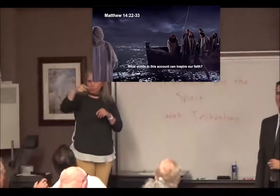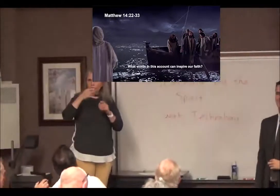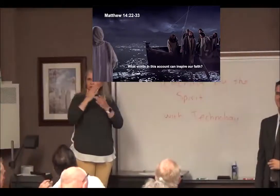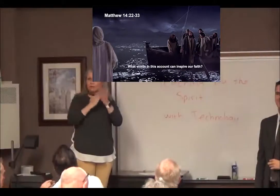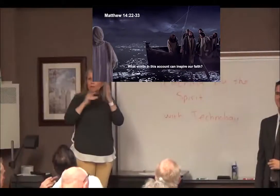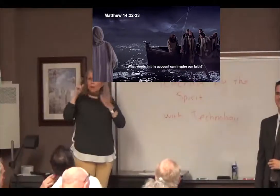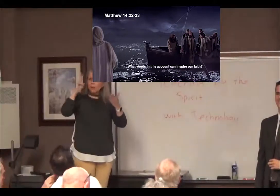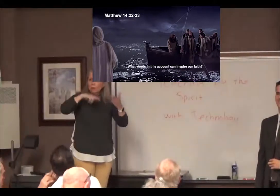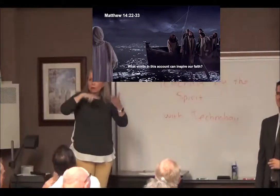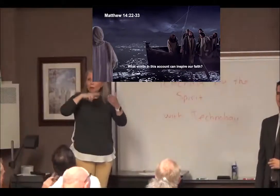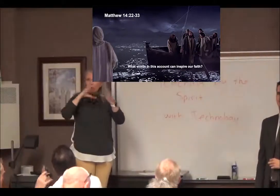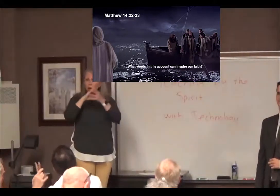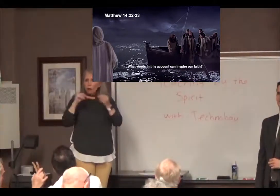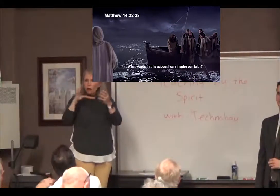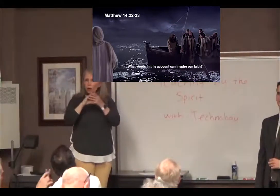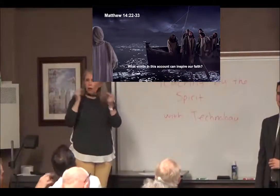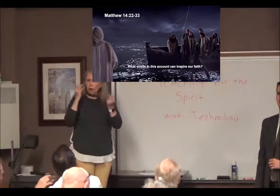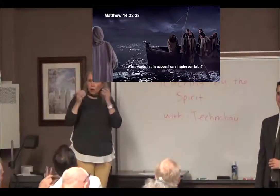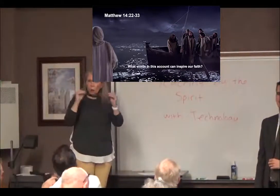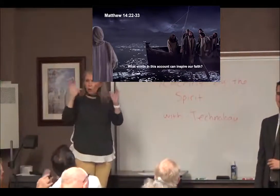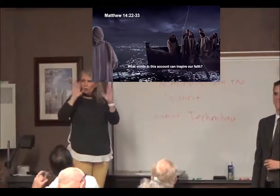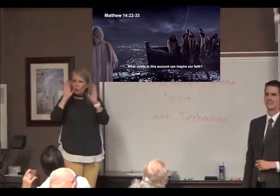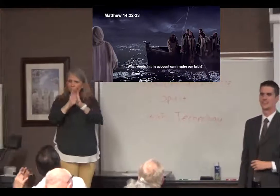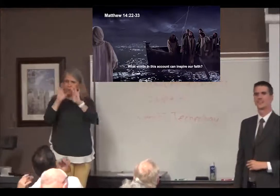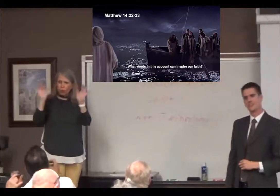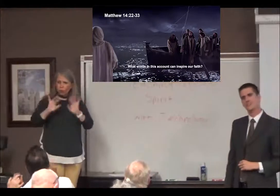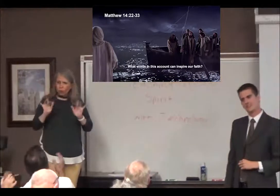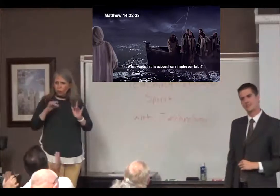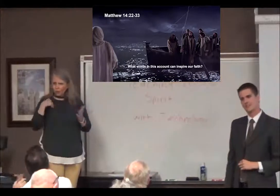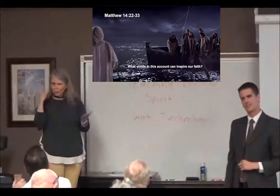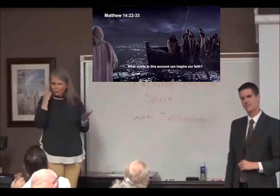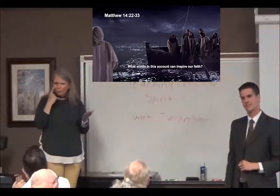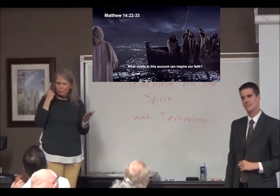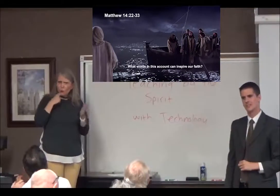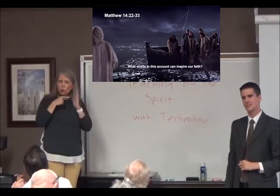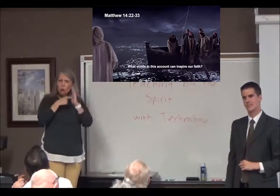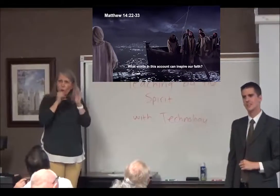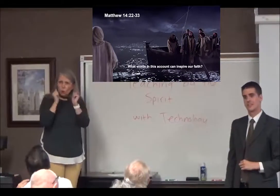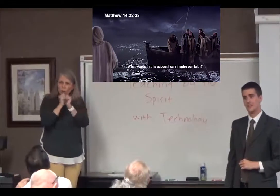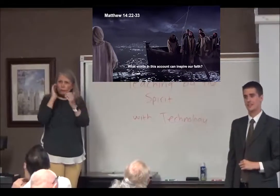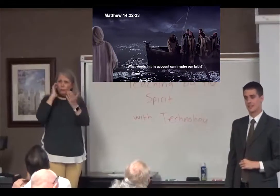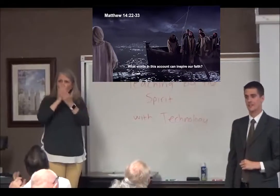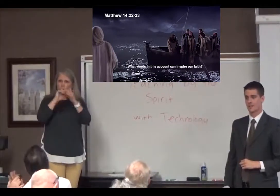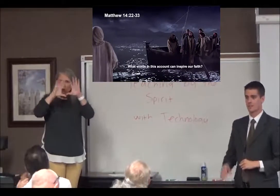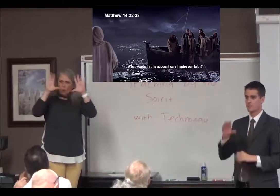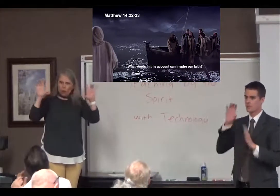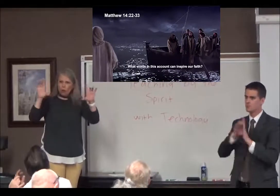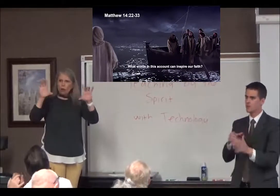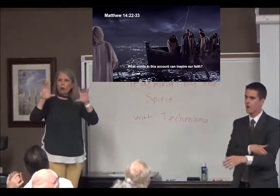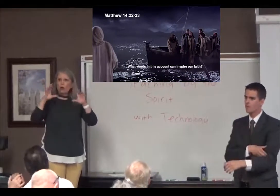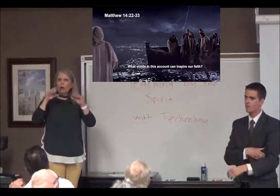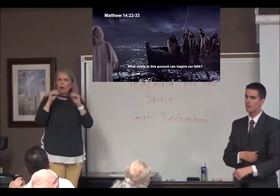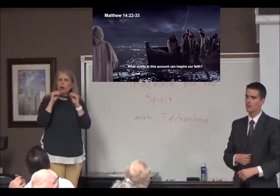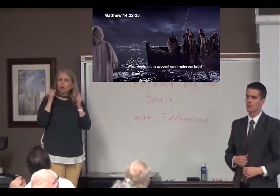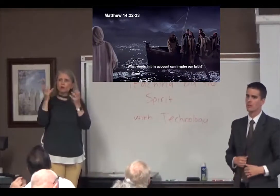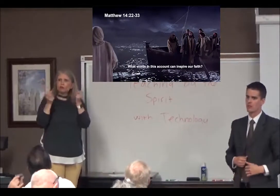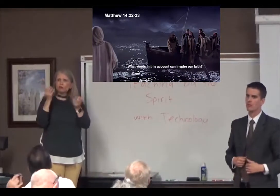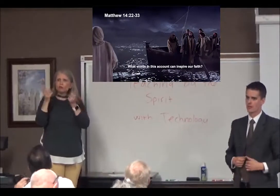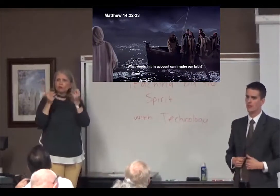My name's Elena. As I'm reading the story, and there's no pictures, I start to think to show with pictures